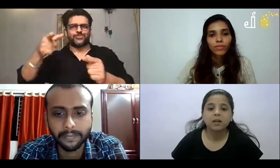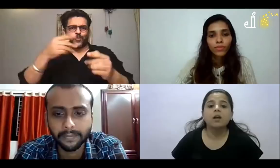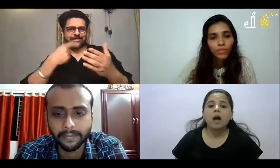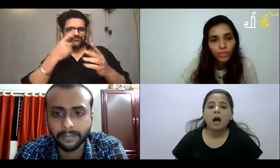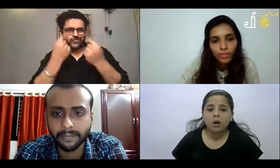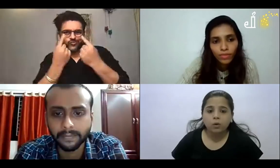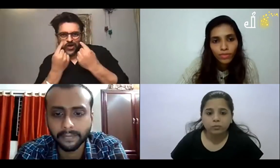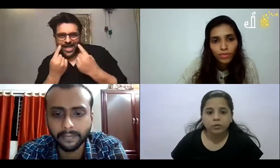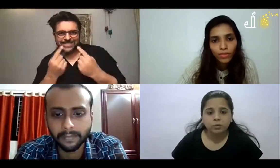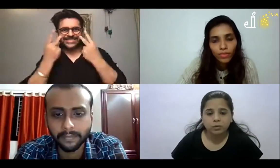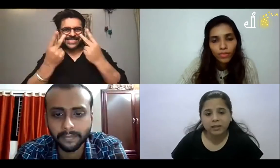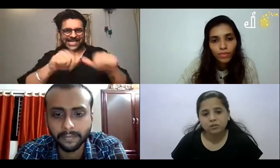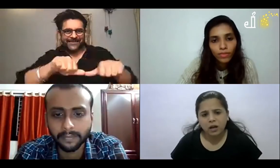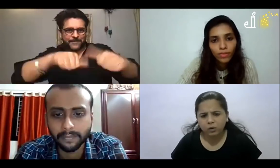But